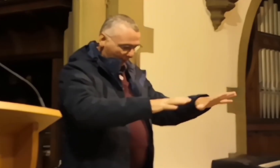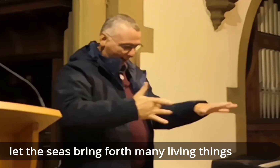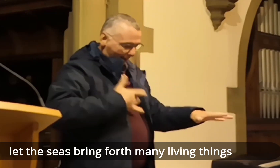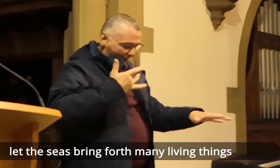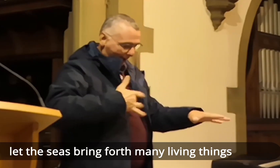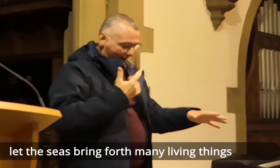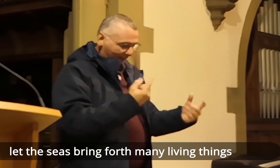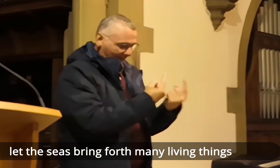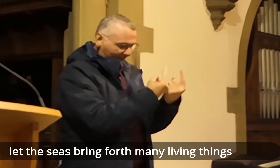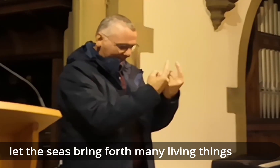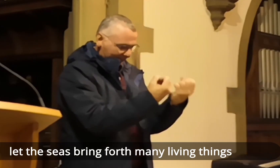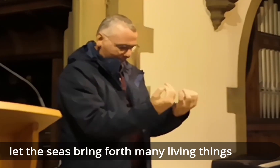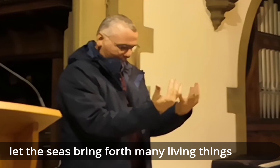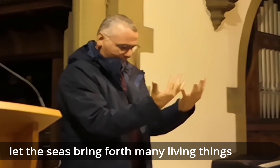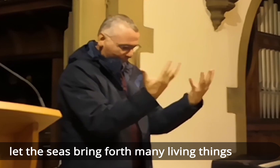let the seas